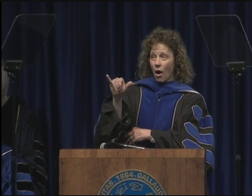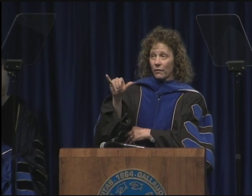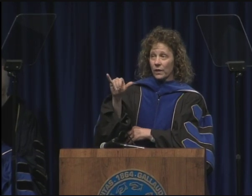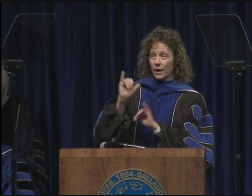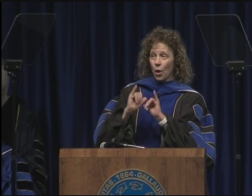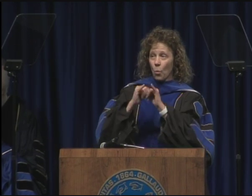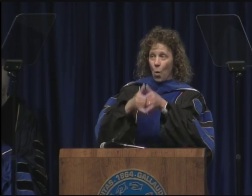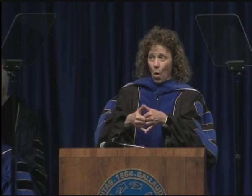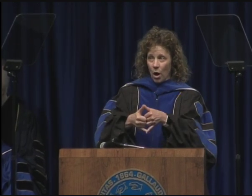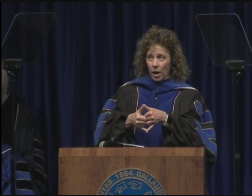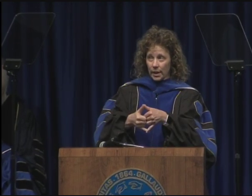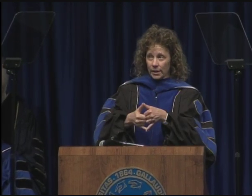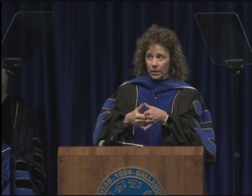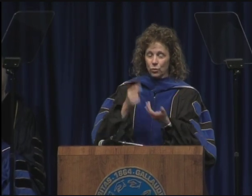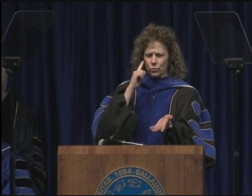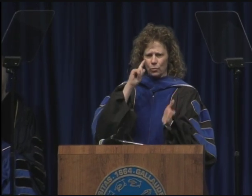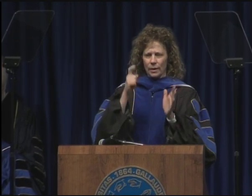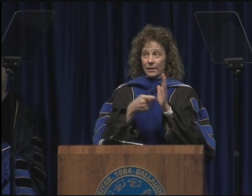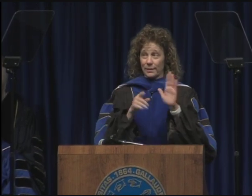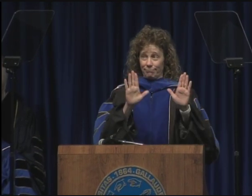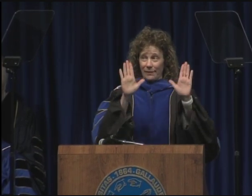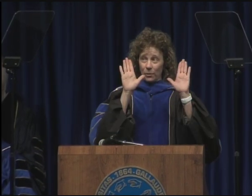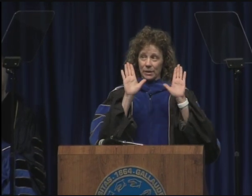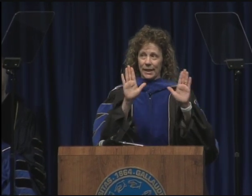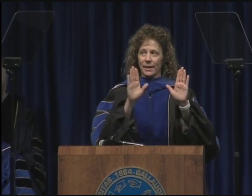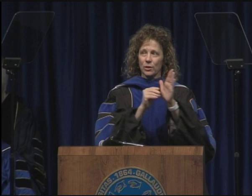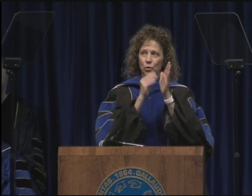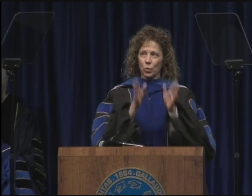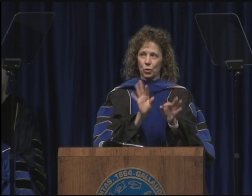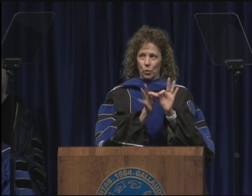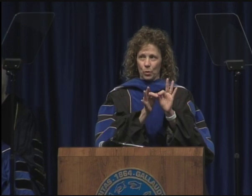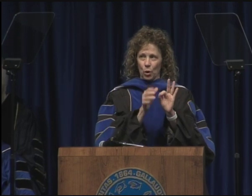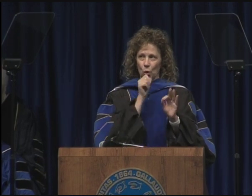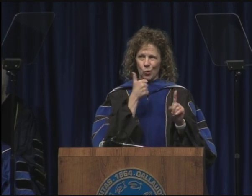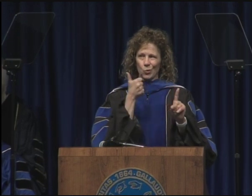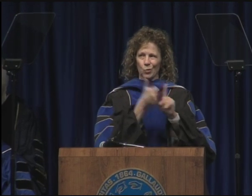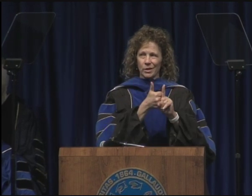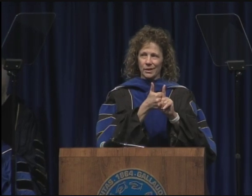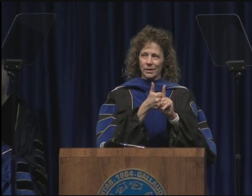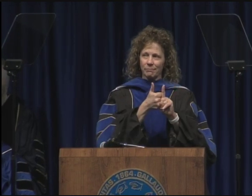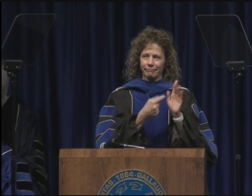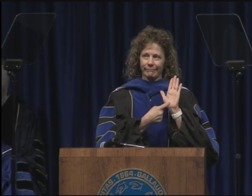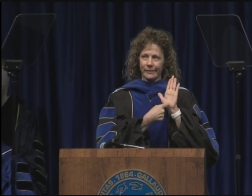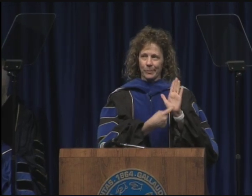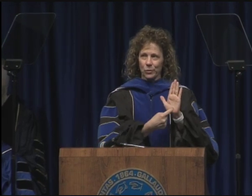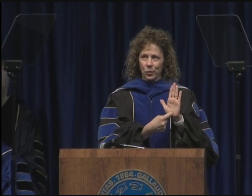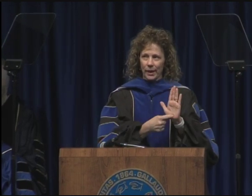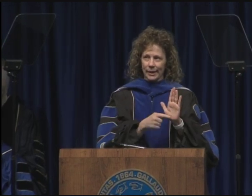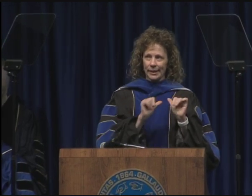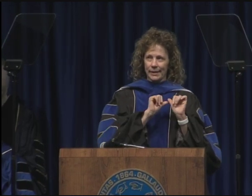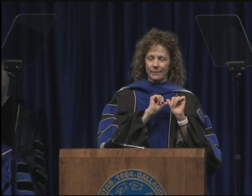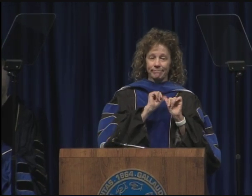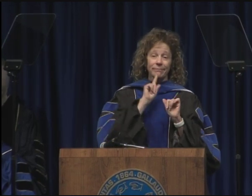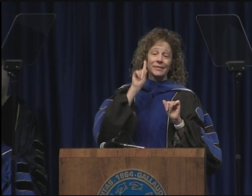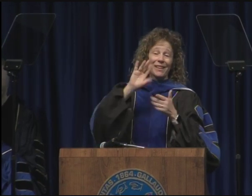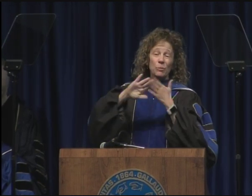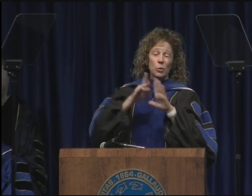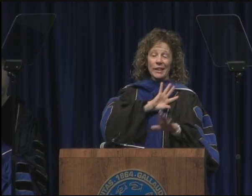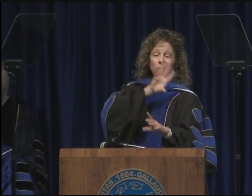The Ron Coffey Award is presented to an outstanding student interpreter who has demonstrated